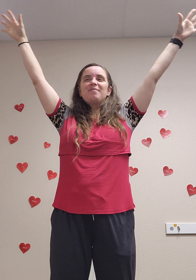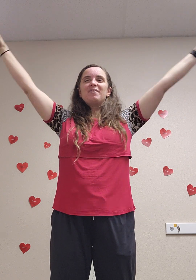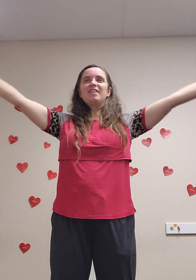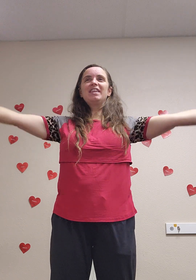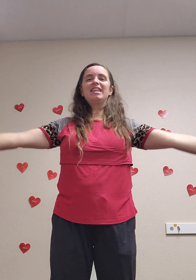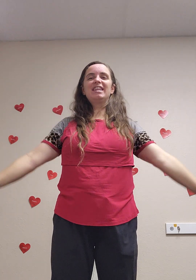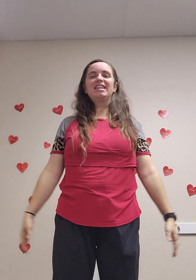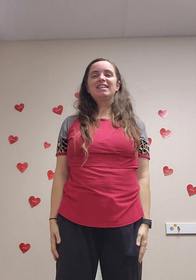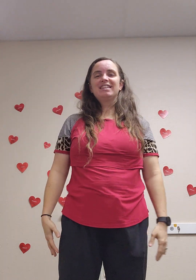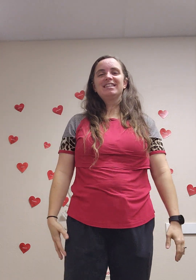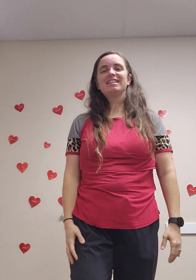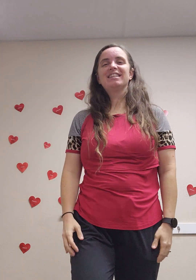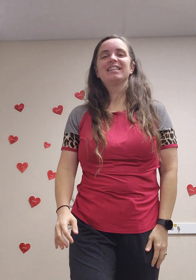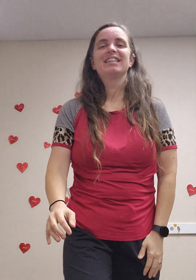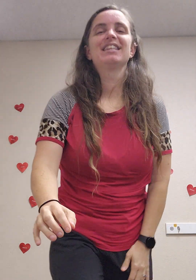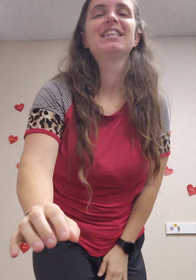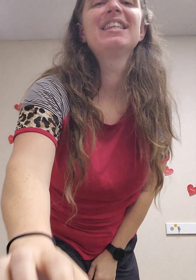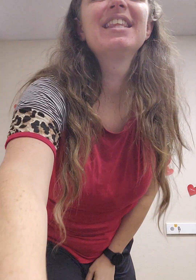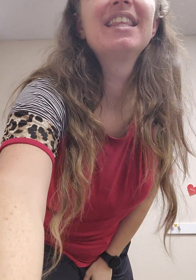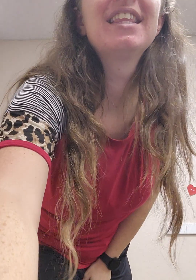Hey, you guys, when you look through this